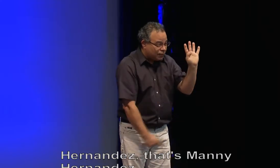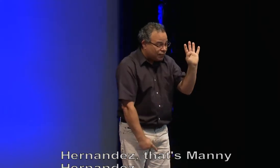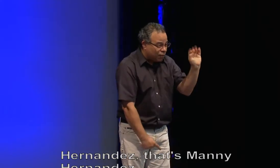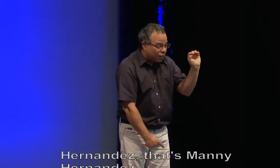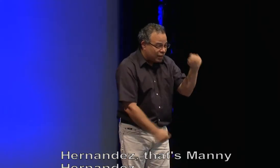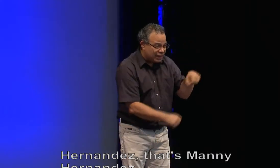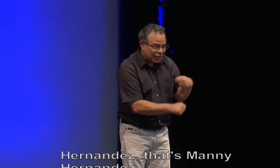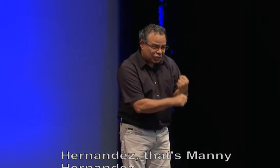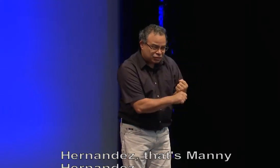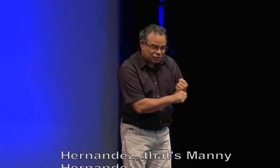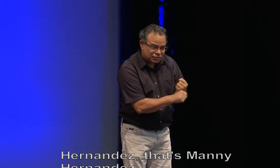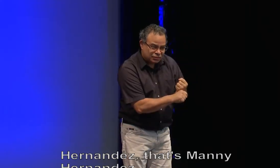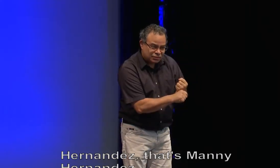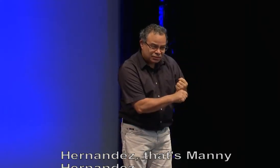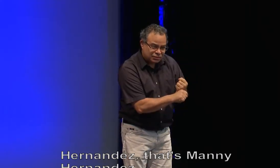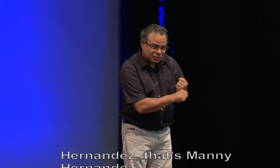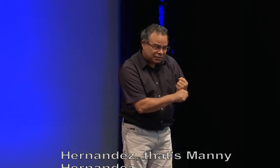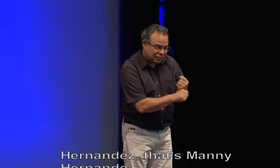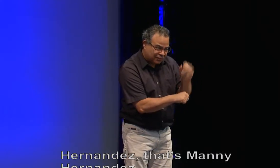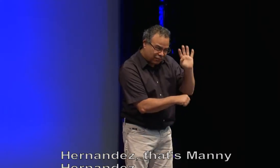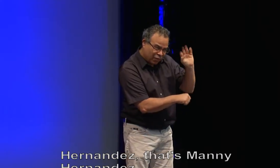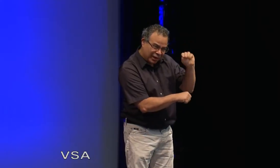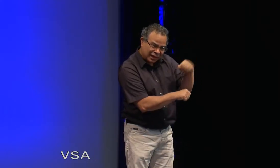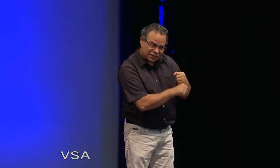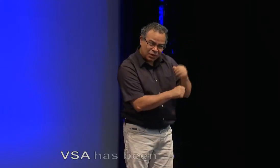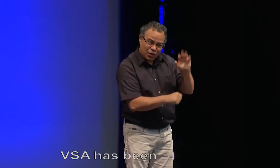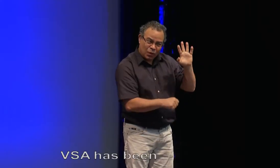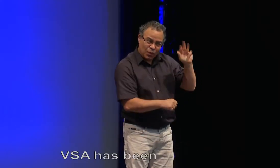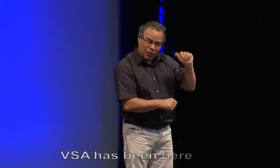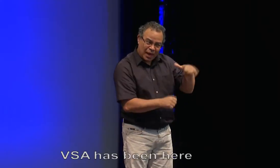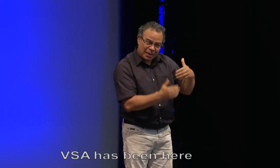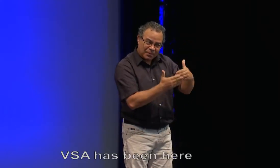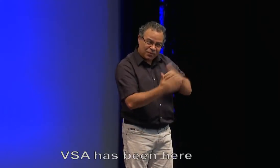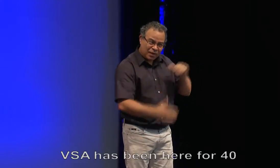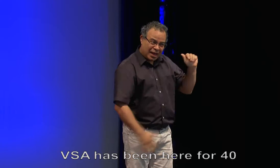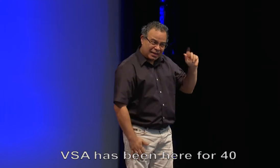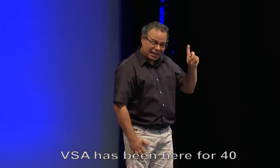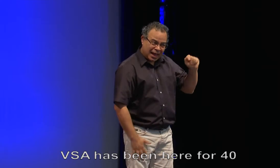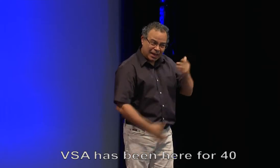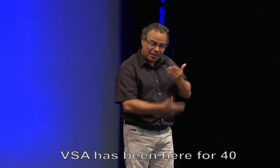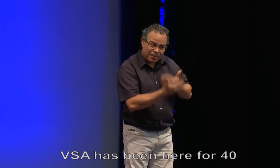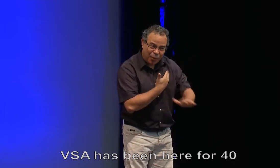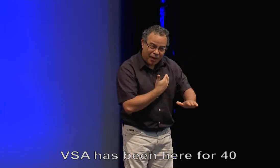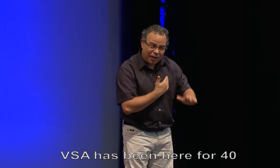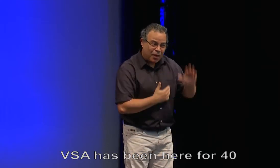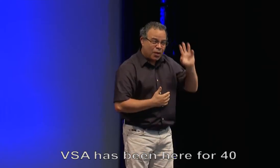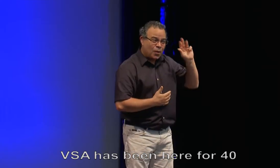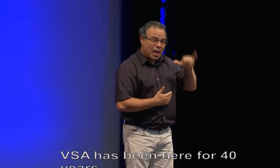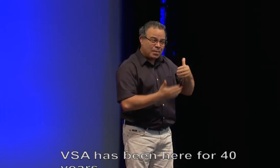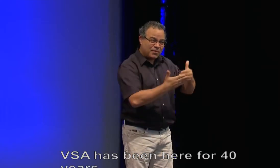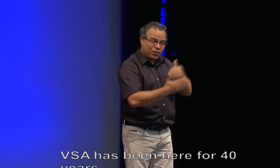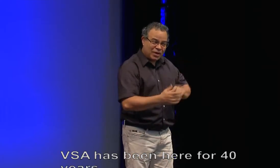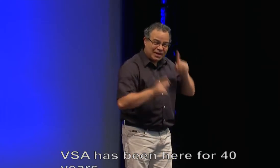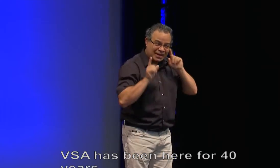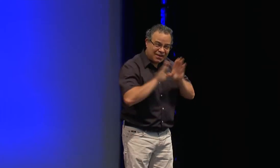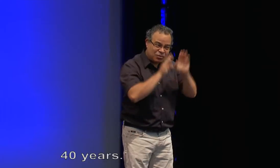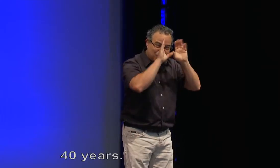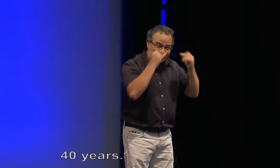VSA has been here for 40 years. 40 years. Way before the birth of the ADA.